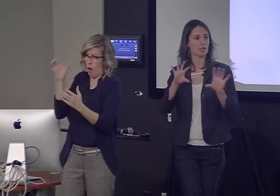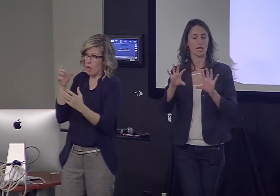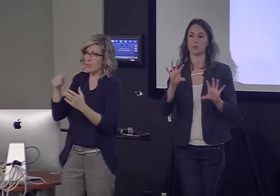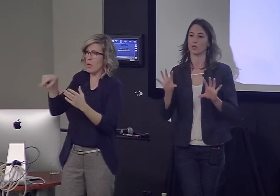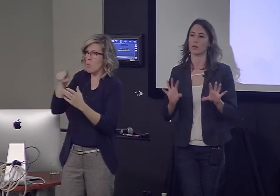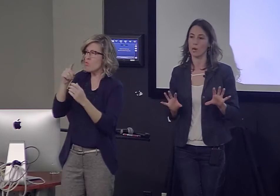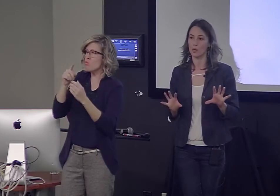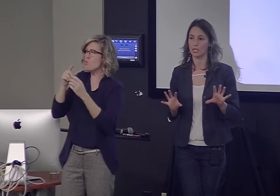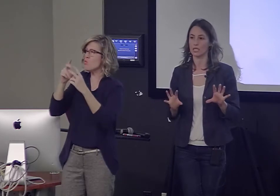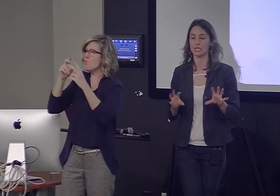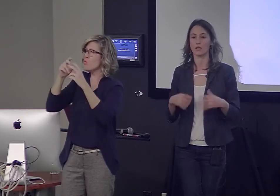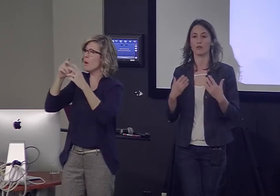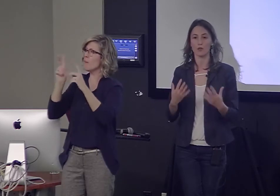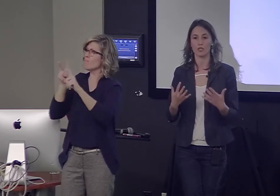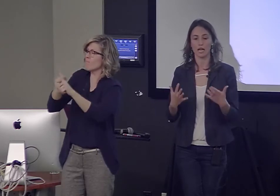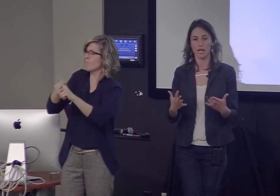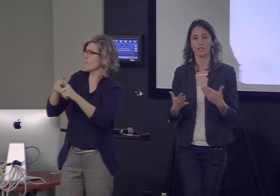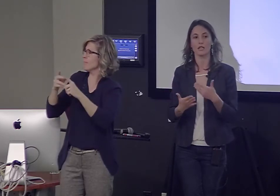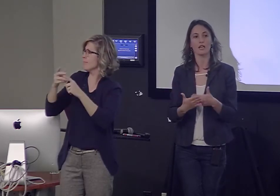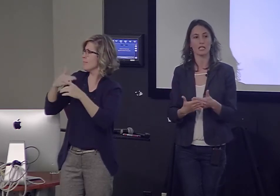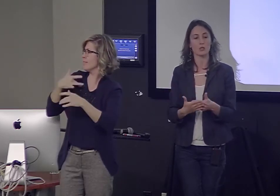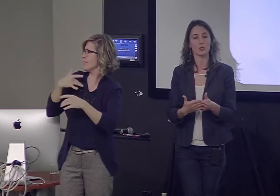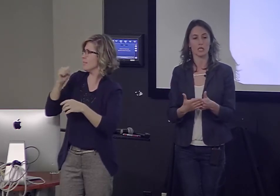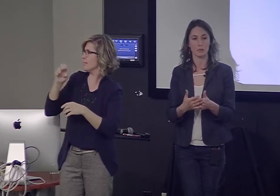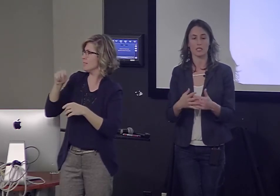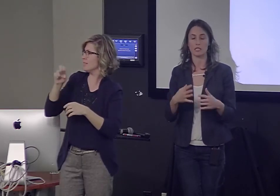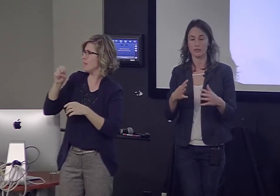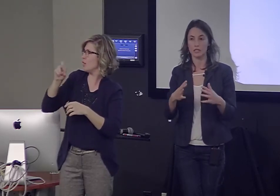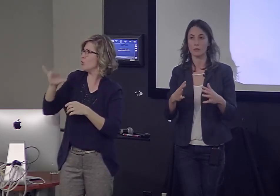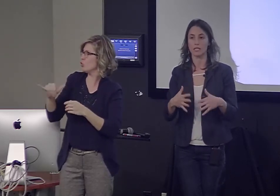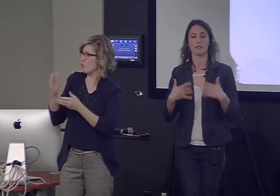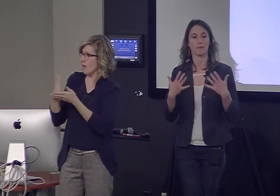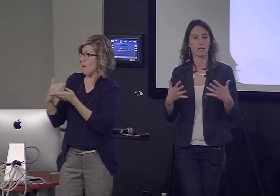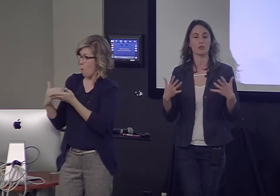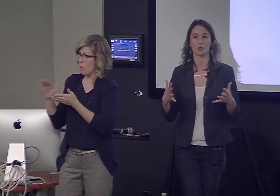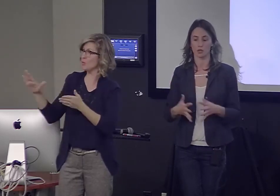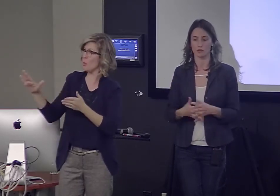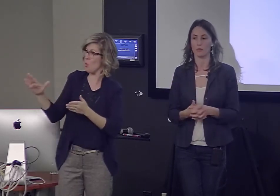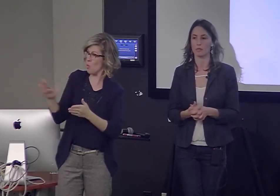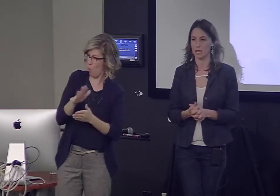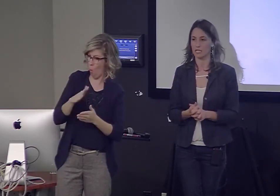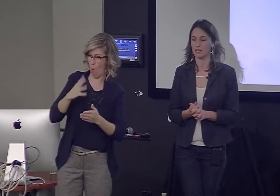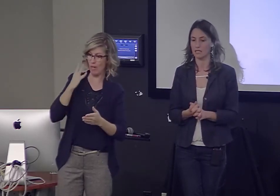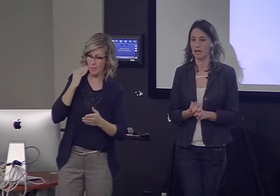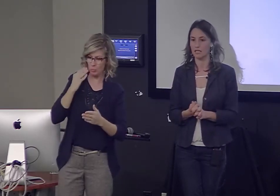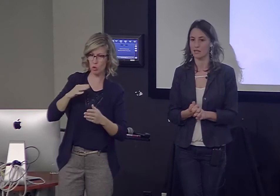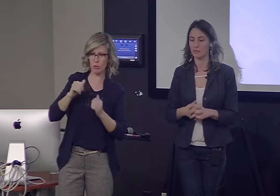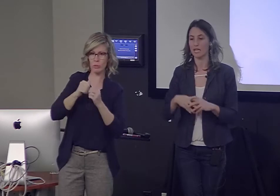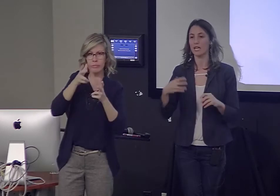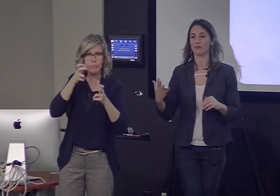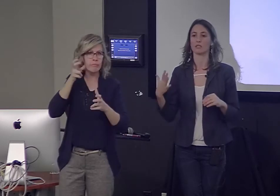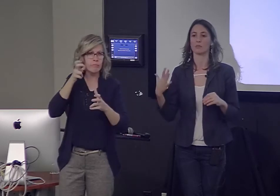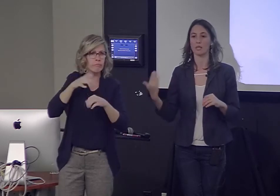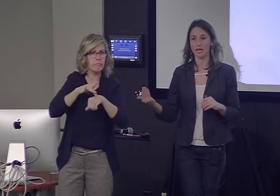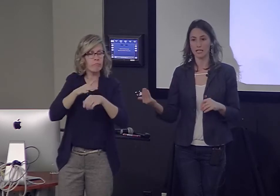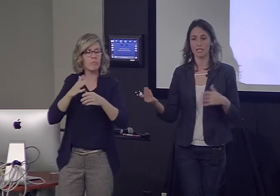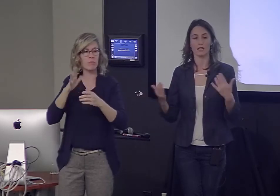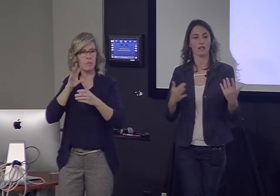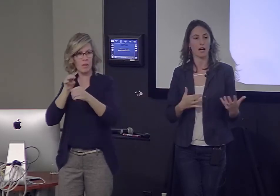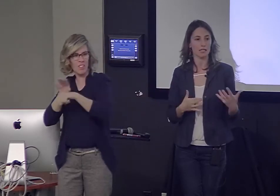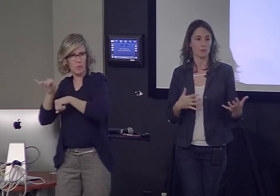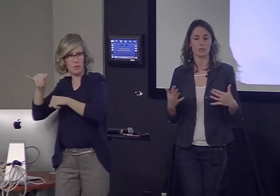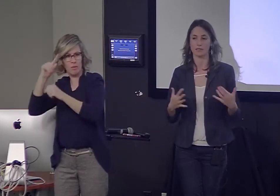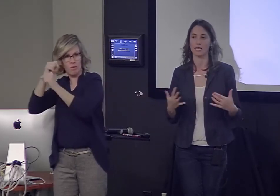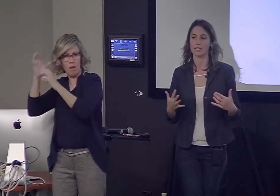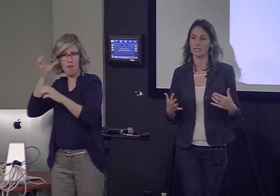them to sensory components, that your firsthand sensory experience really plays a major role in representing these concepts. And really, blindness